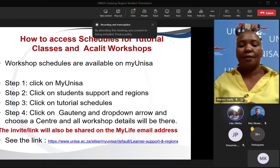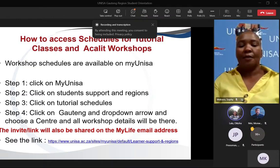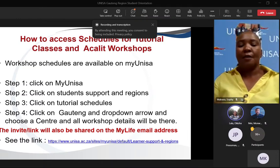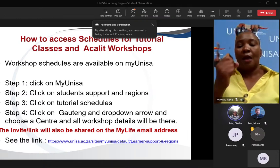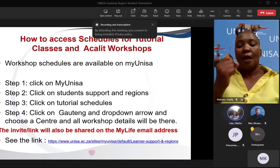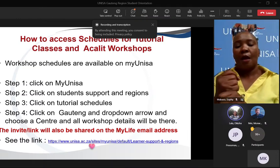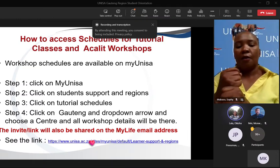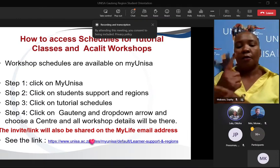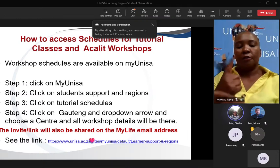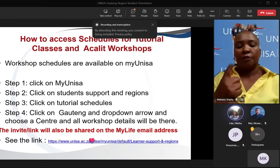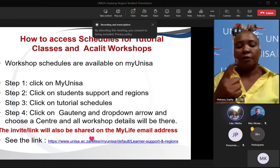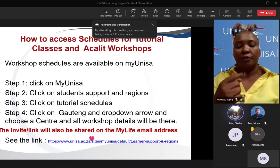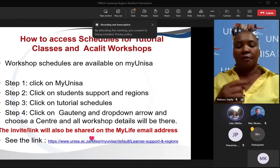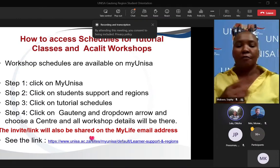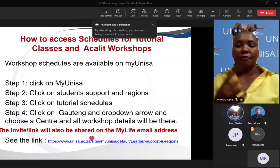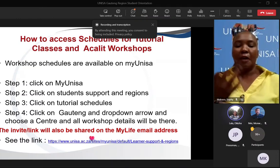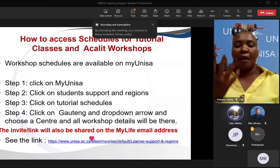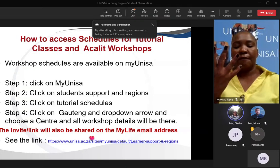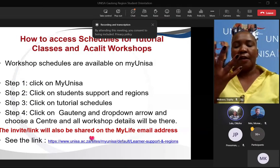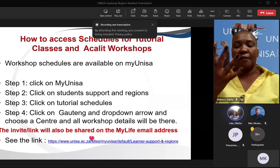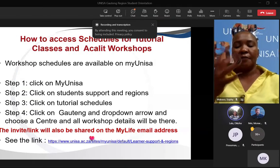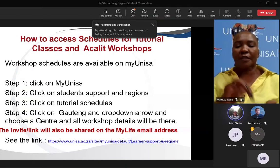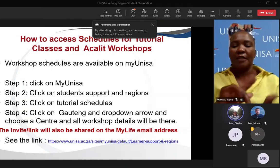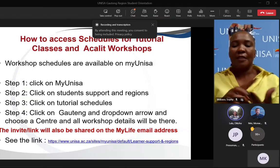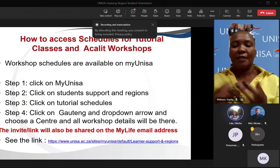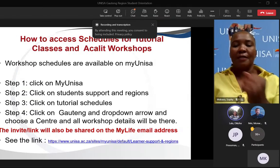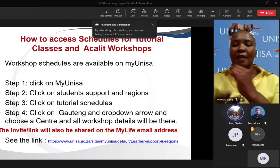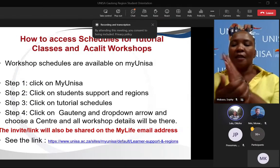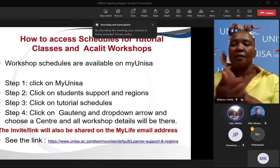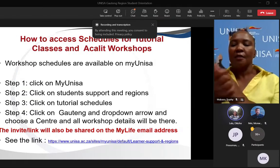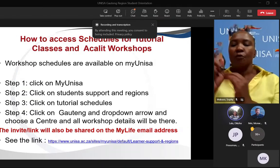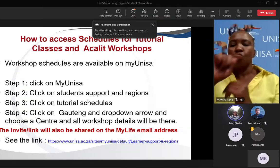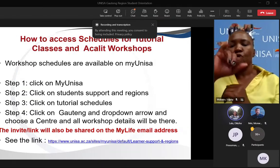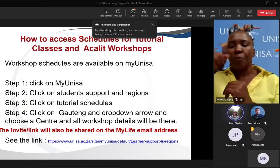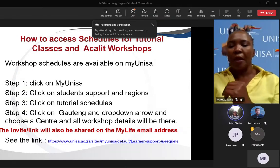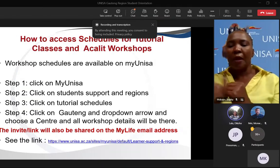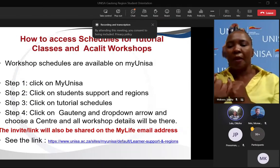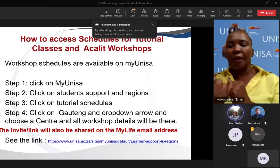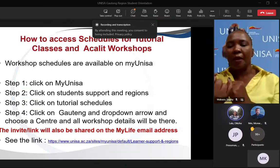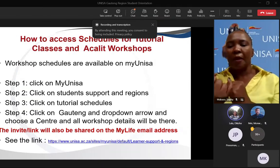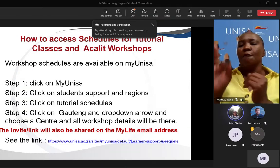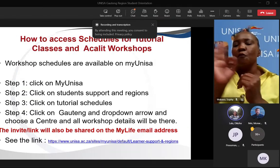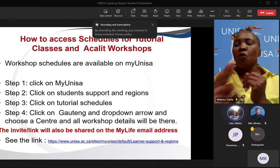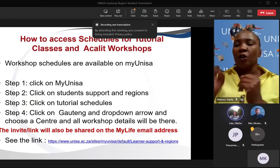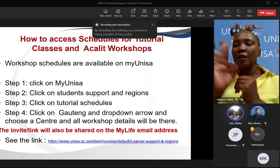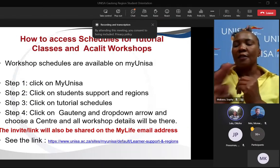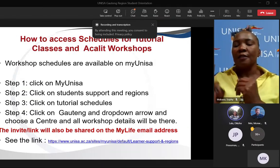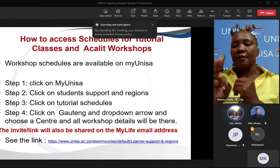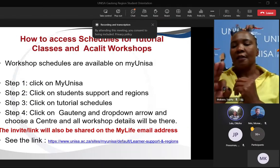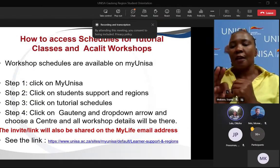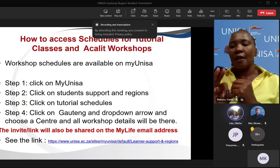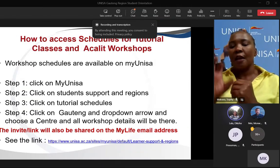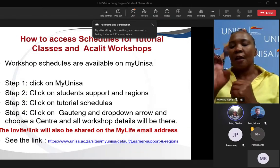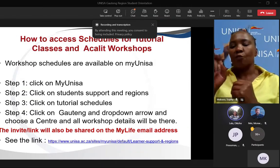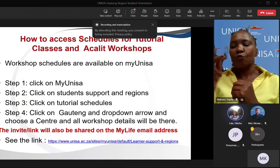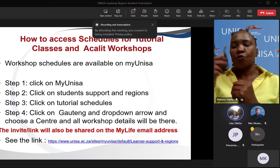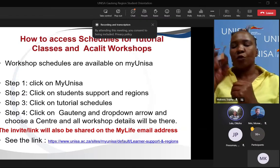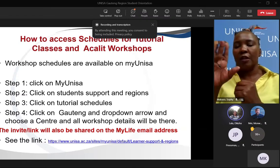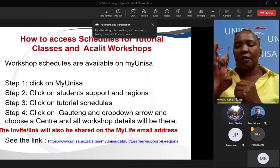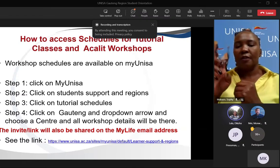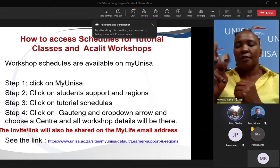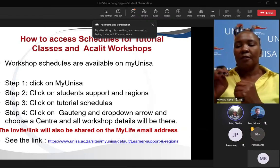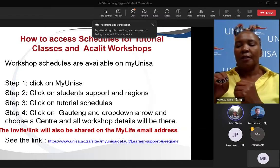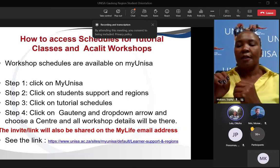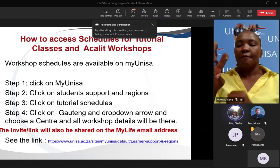five centers Sunnyside Johannesburg Florida equity and vaal so you can choose one of those